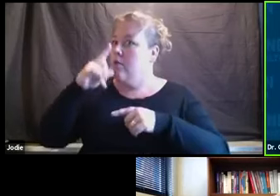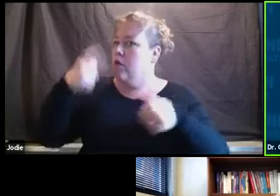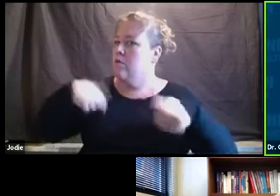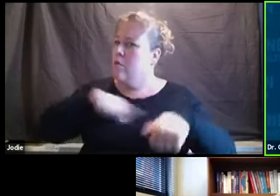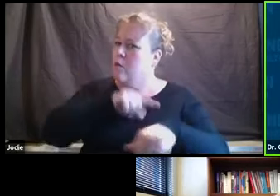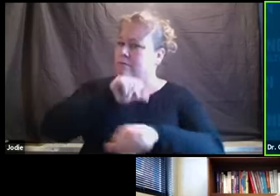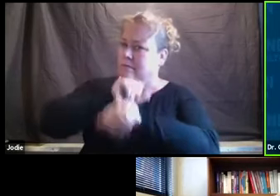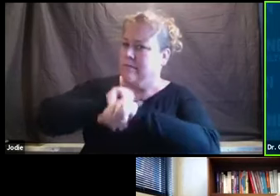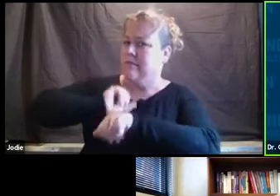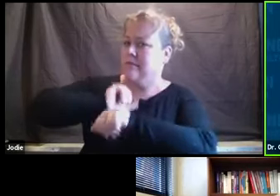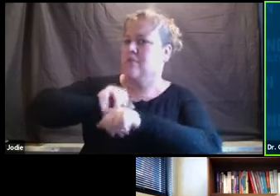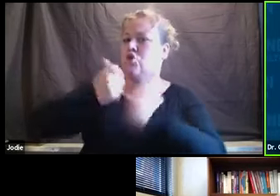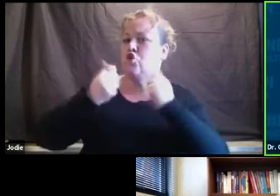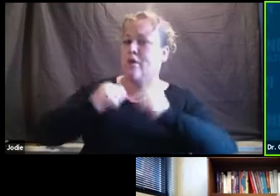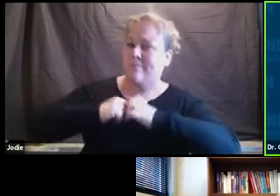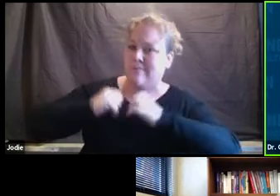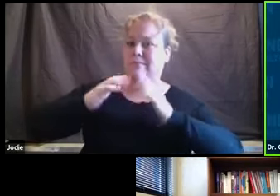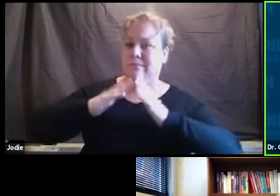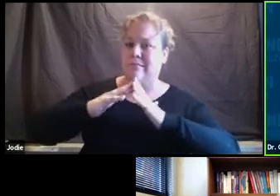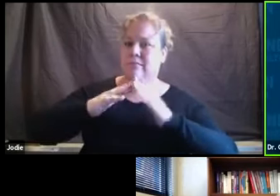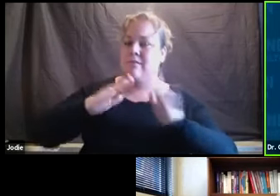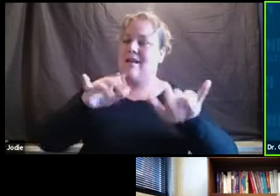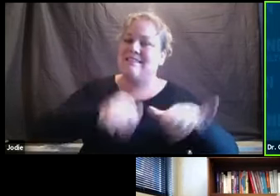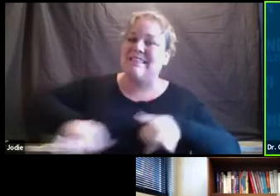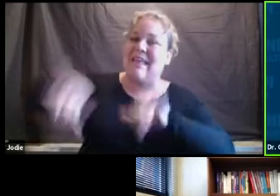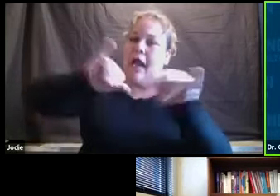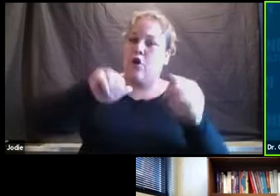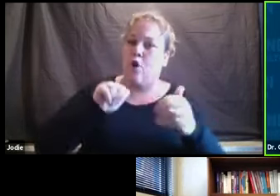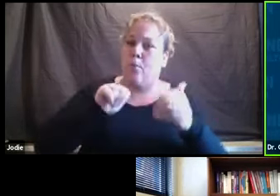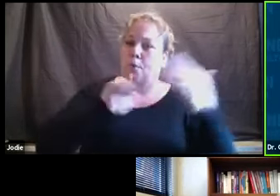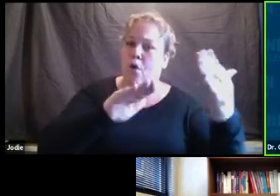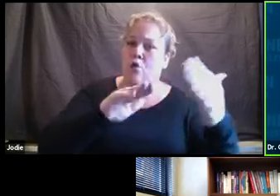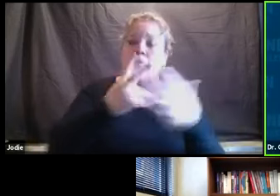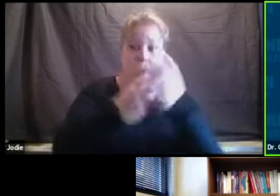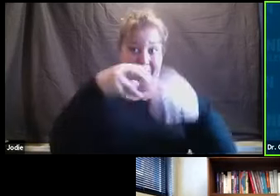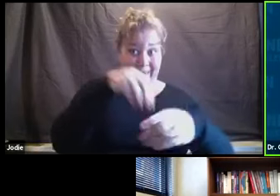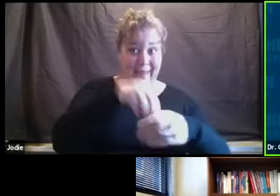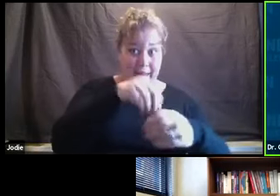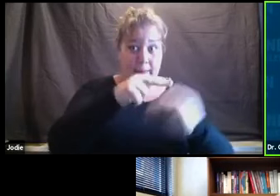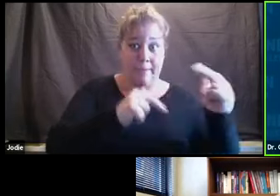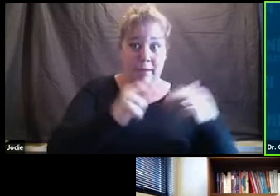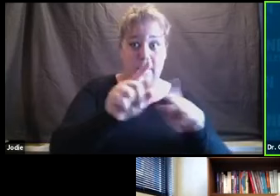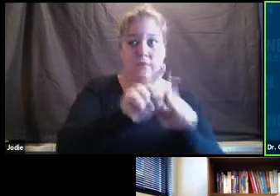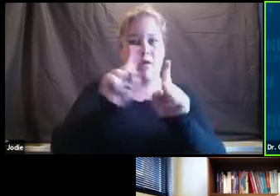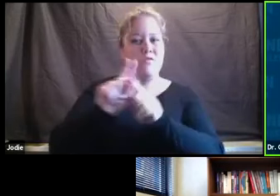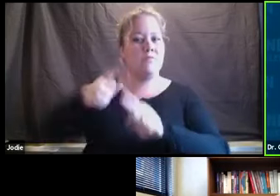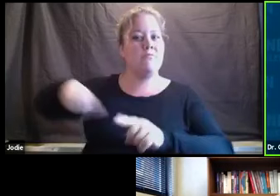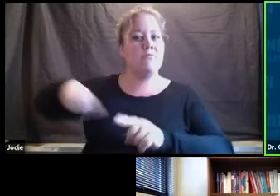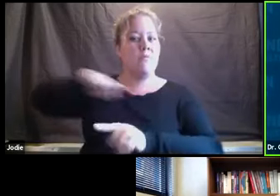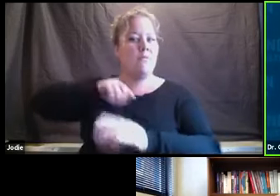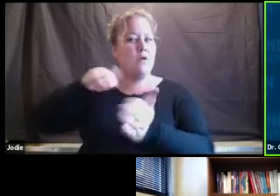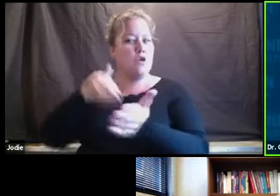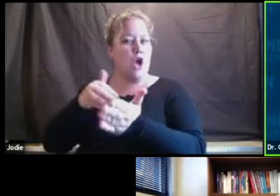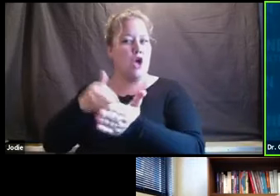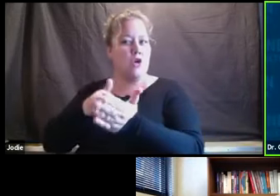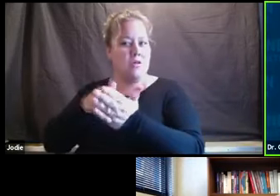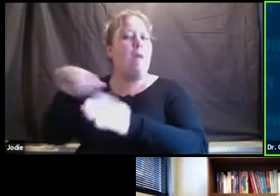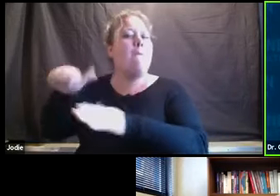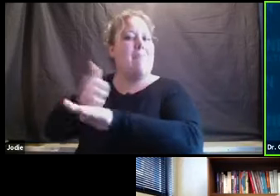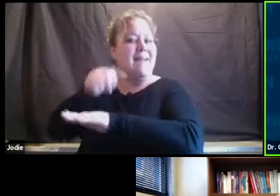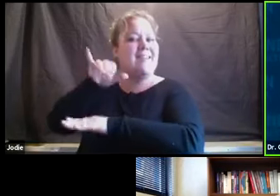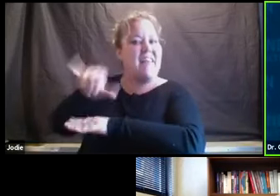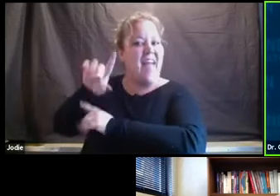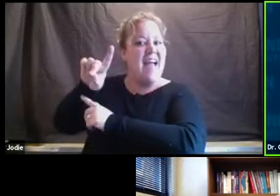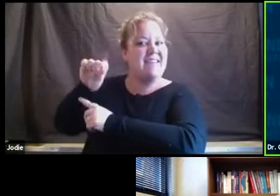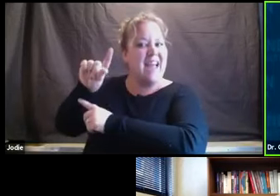the facility standpoint and from the clinician standpoint, based on data and based on best practices. So